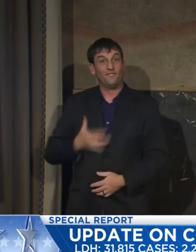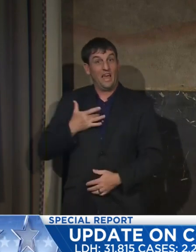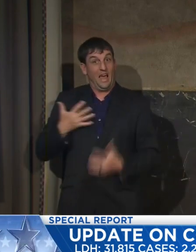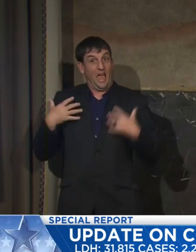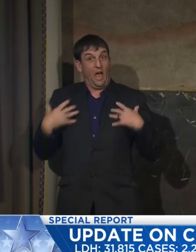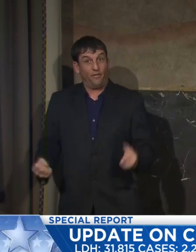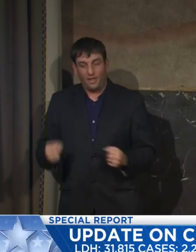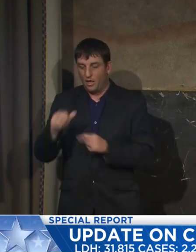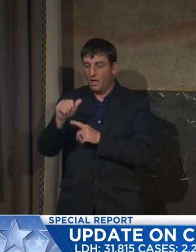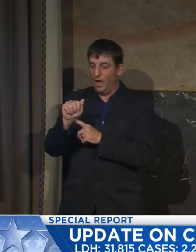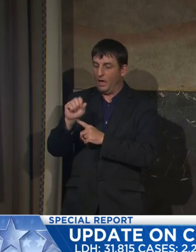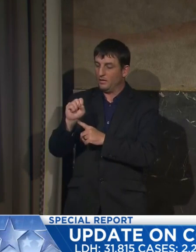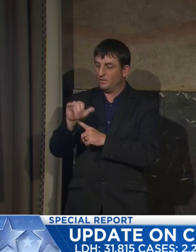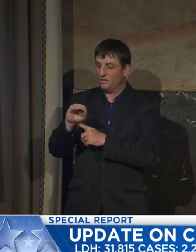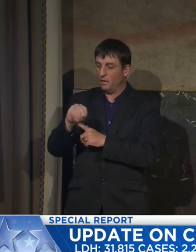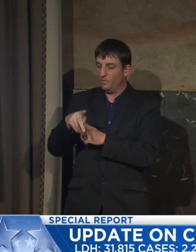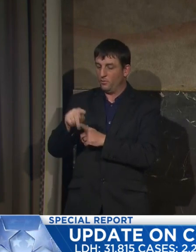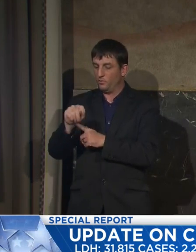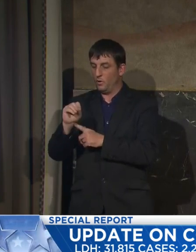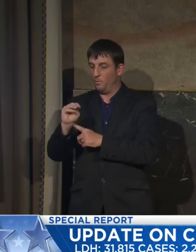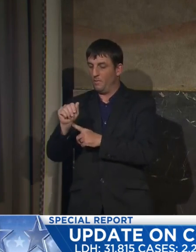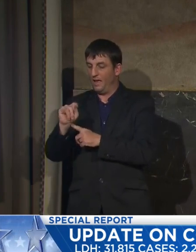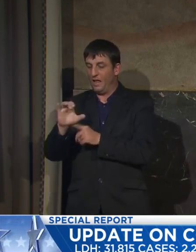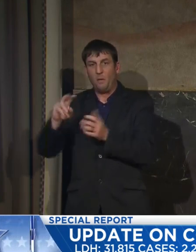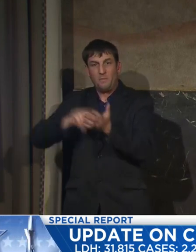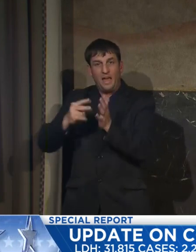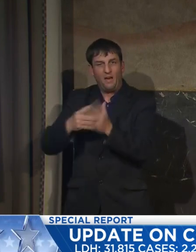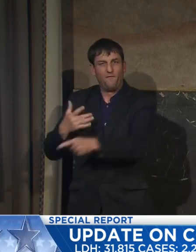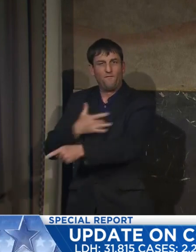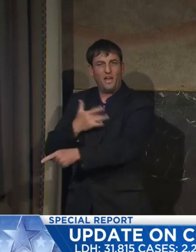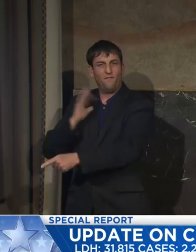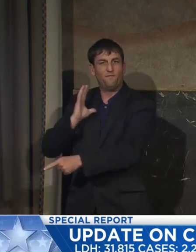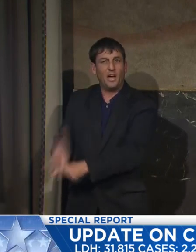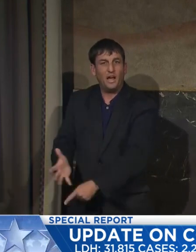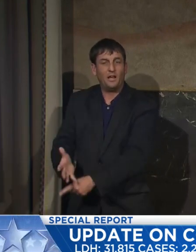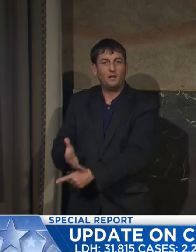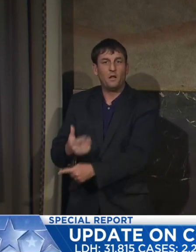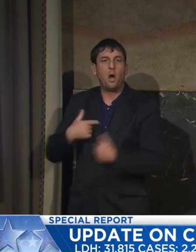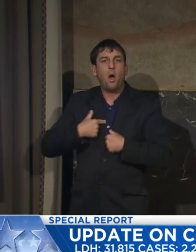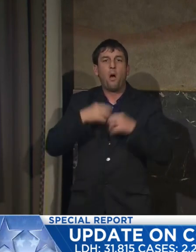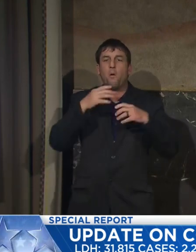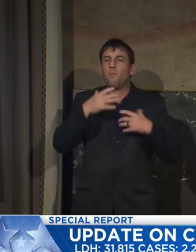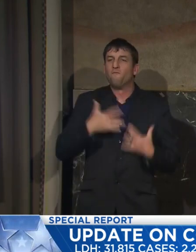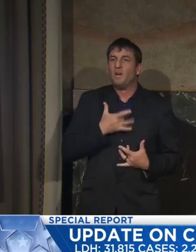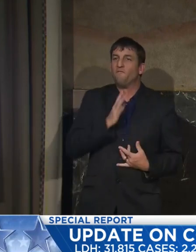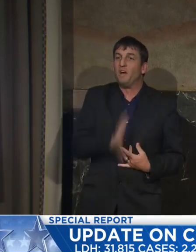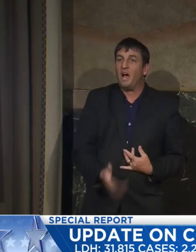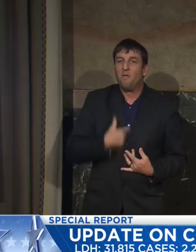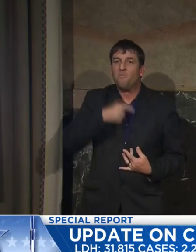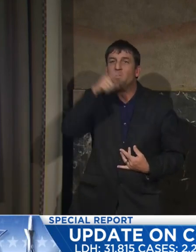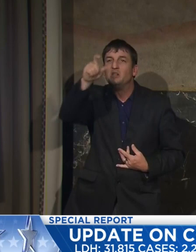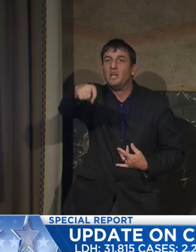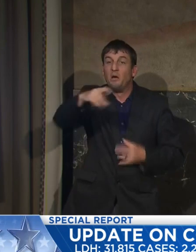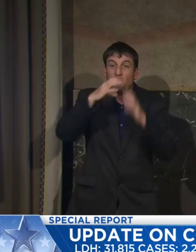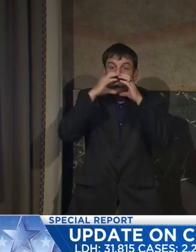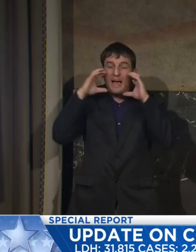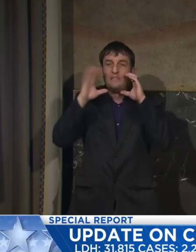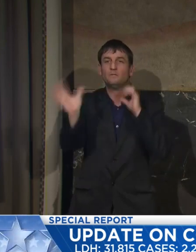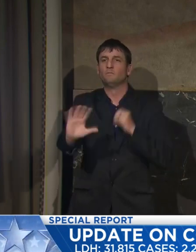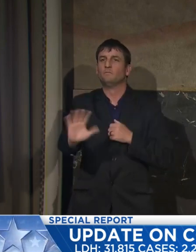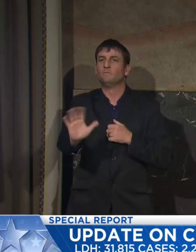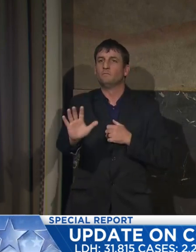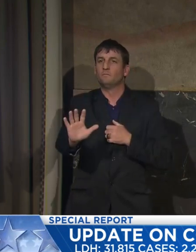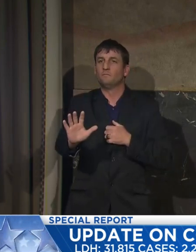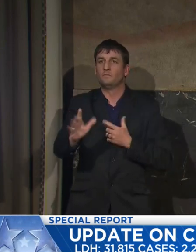healthy. So you can't say, I'm not going to wear a mask because I feel good today. That really defeats